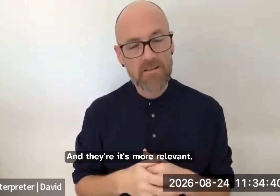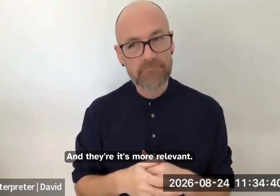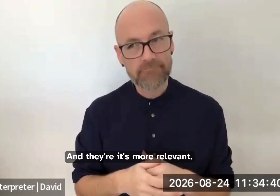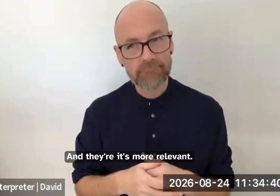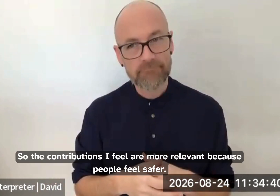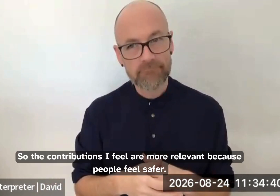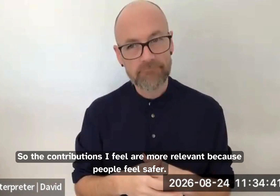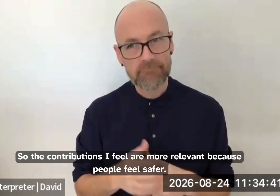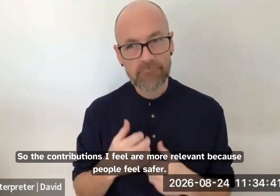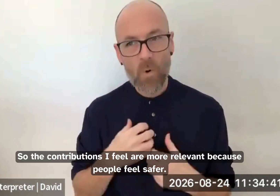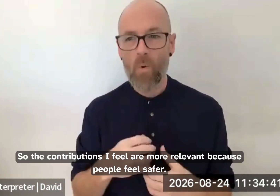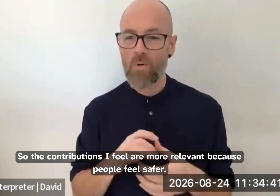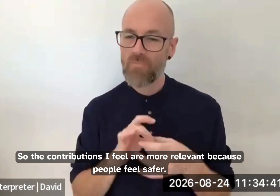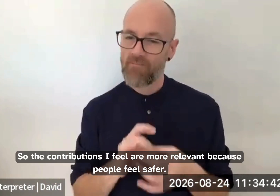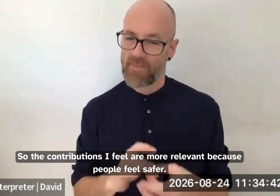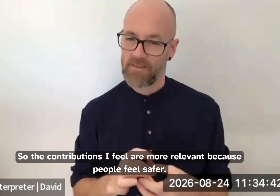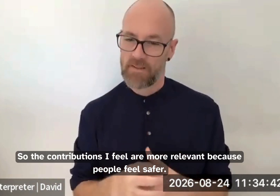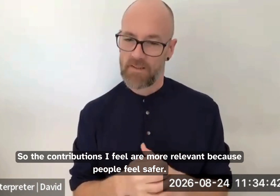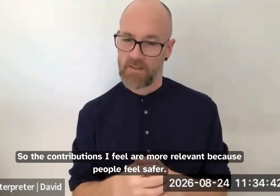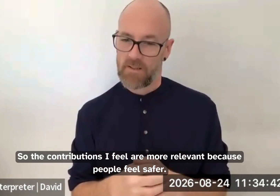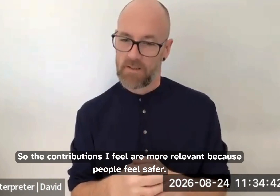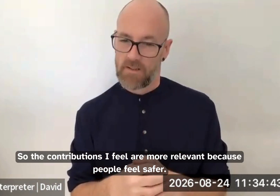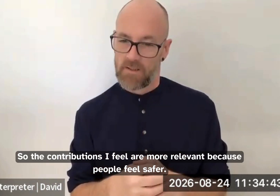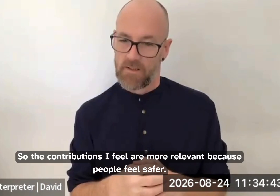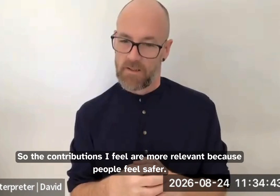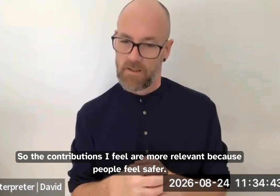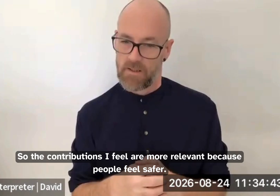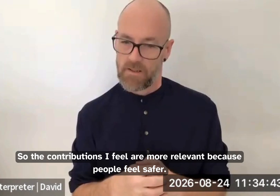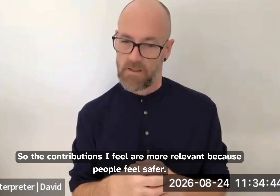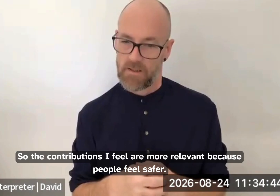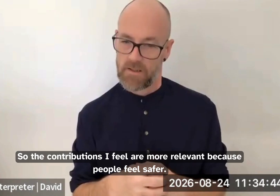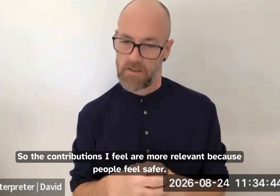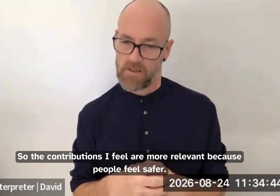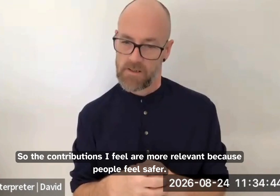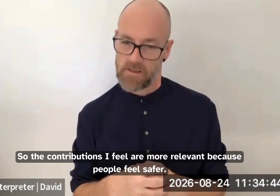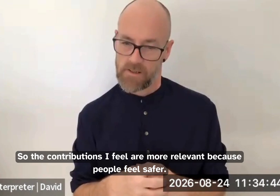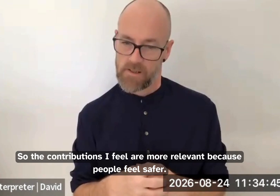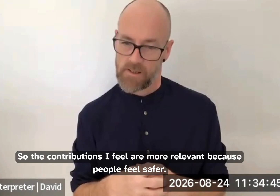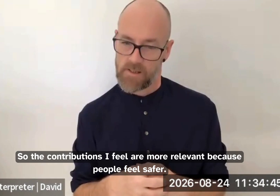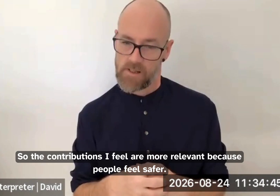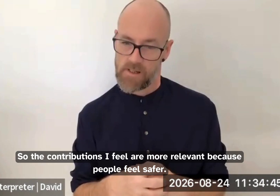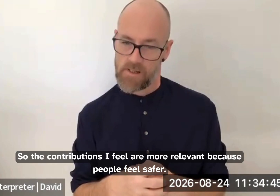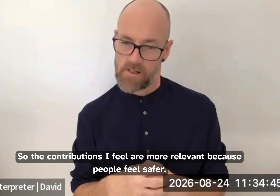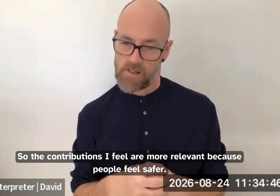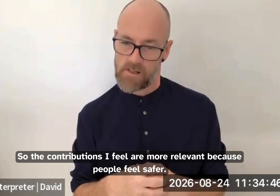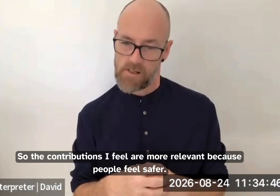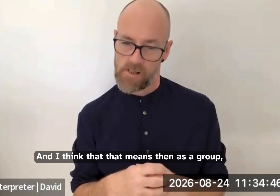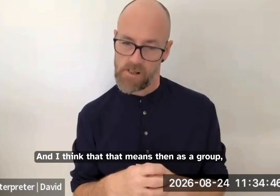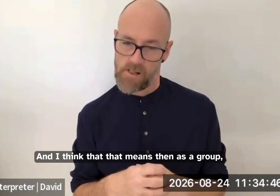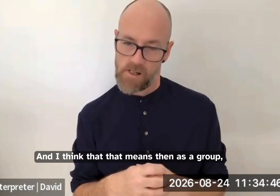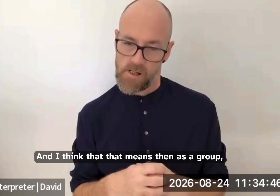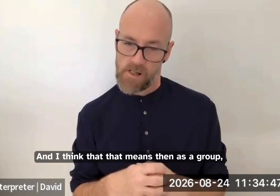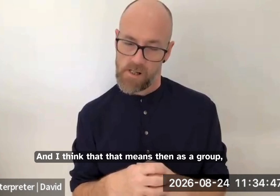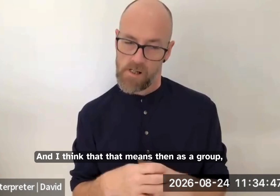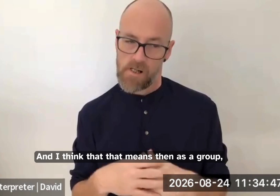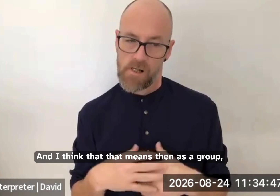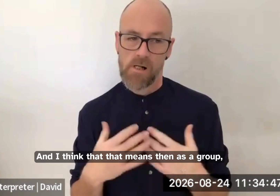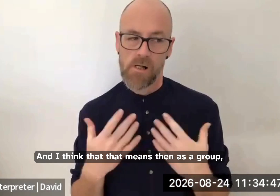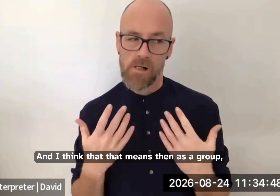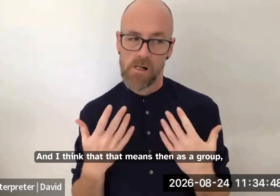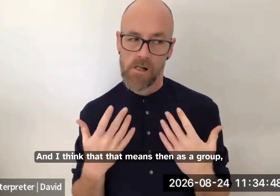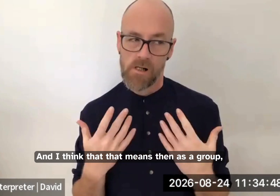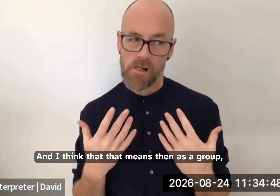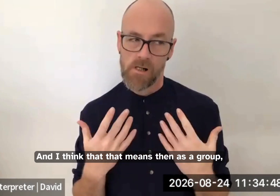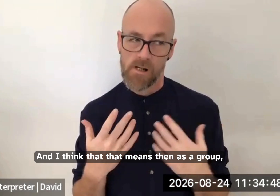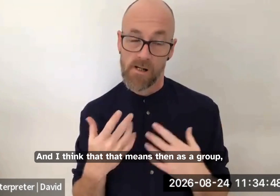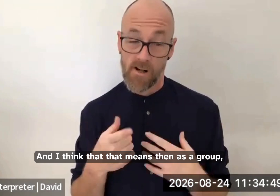it's more relevant. So the contributions I feel are more relevant because people feel safer. And I think